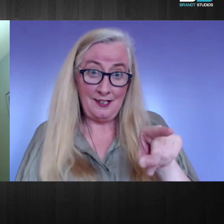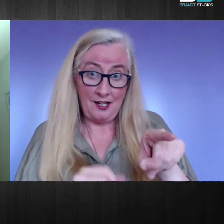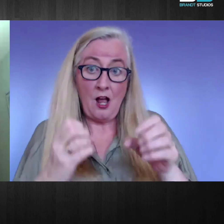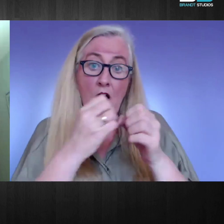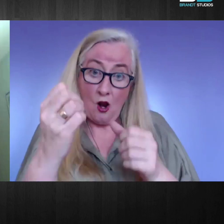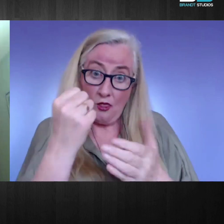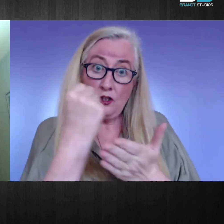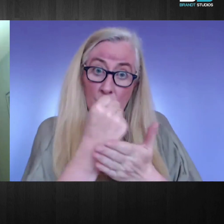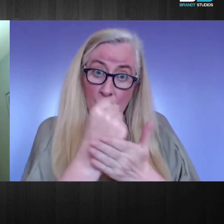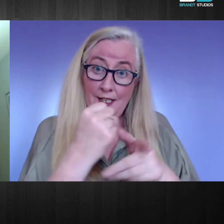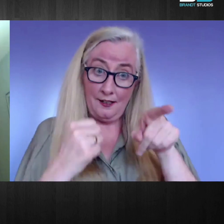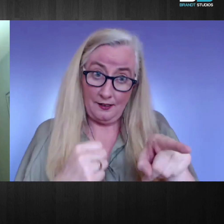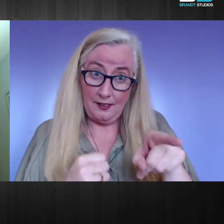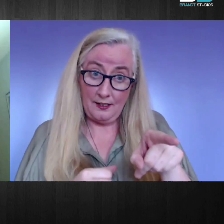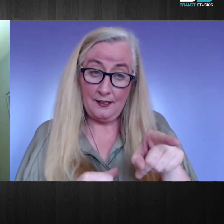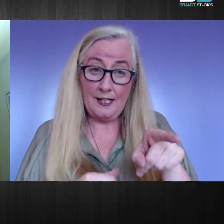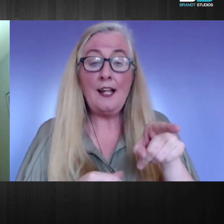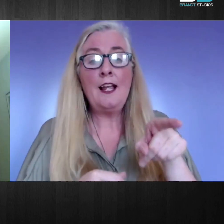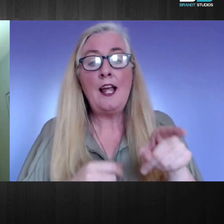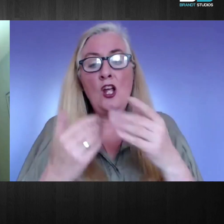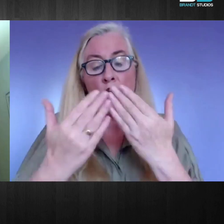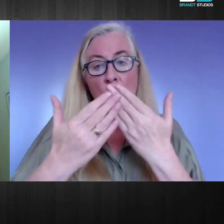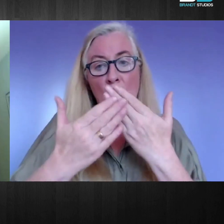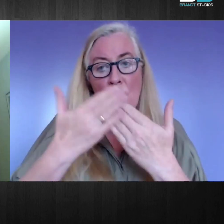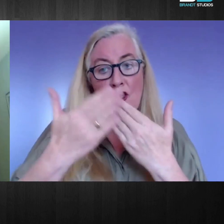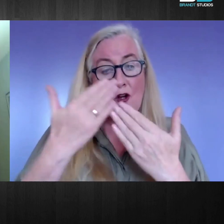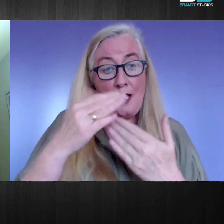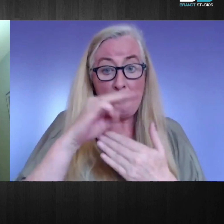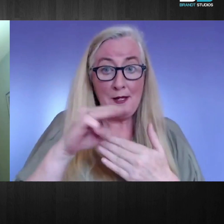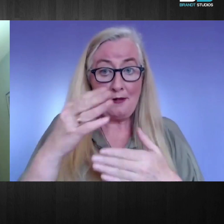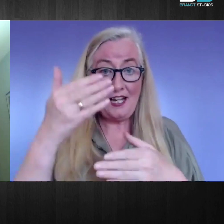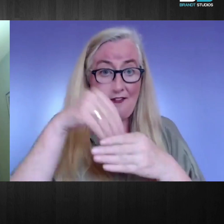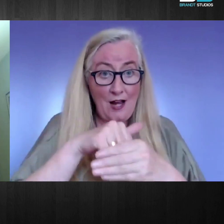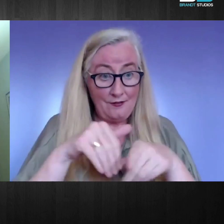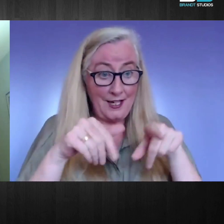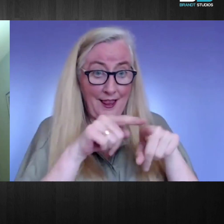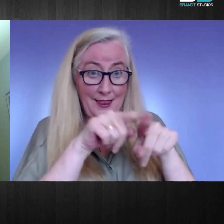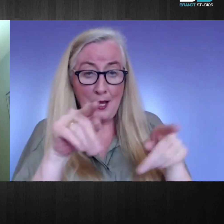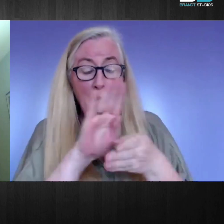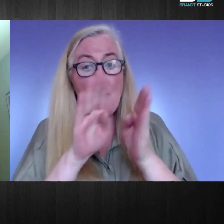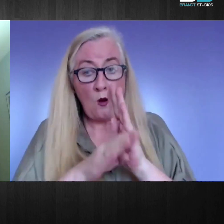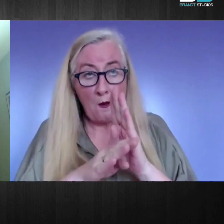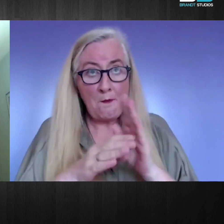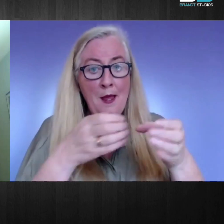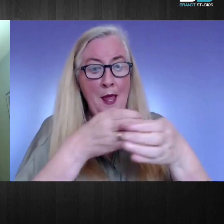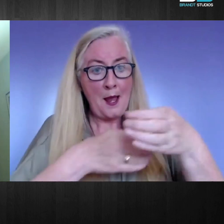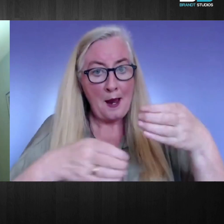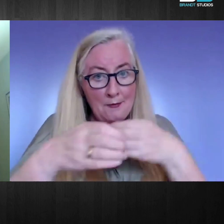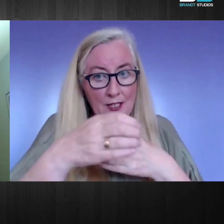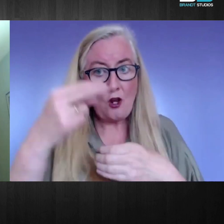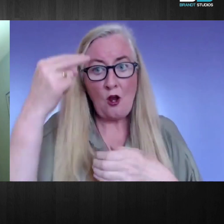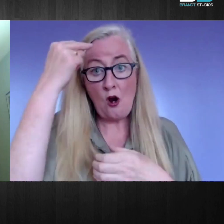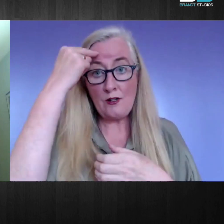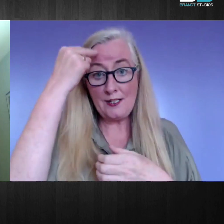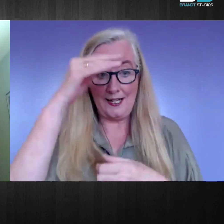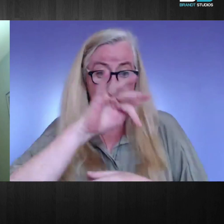the teenagers and the young people involved developed empathy and understanding of others and of themselves by discussing and sharing